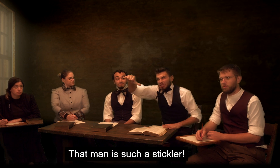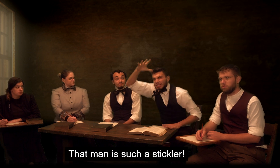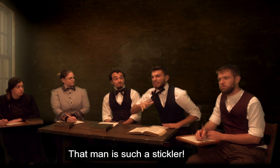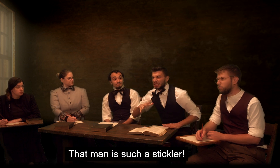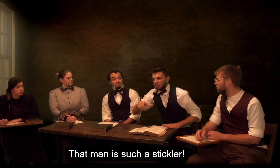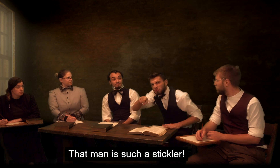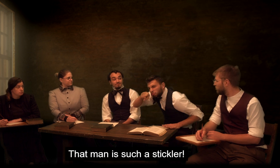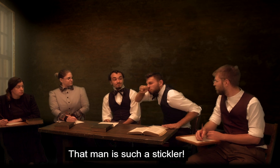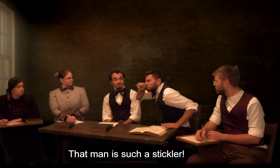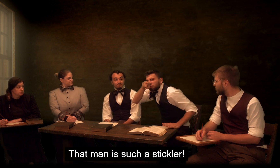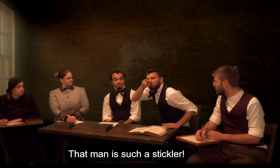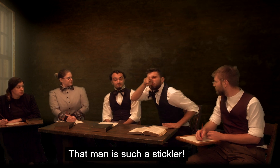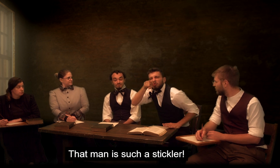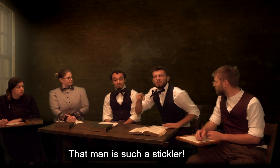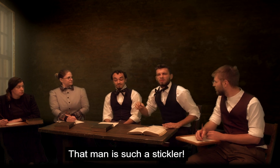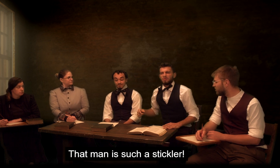That man is such a stickler.